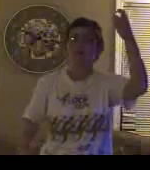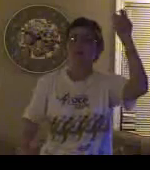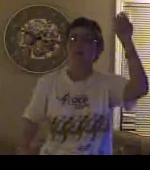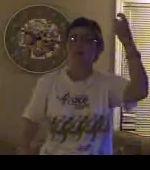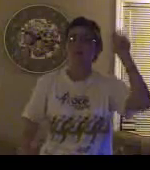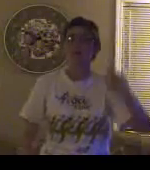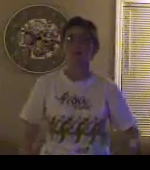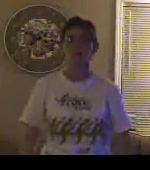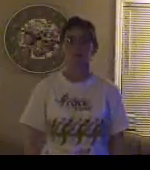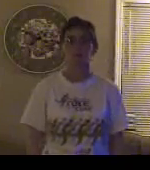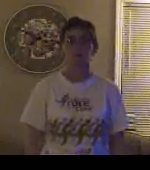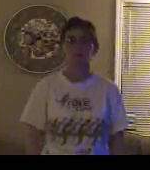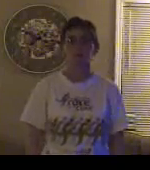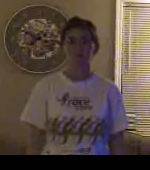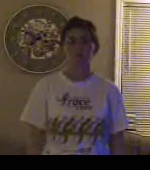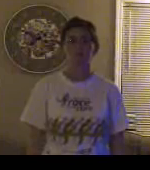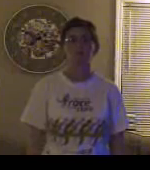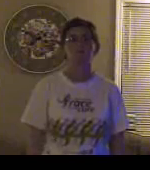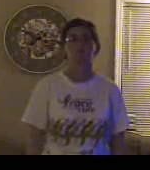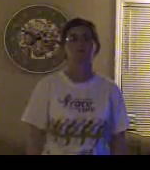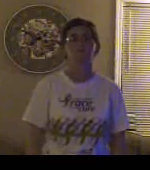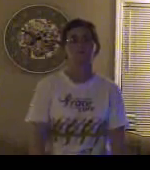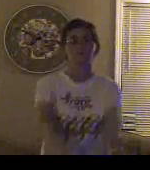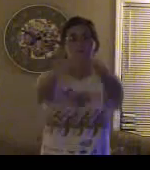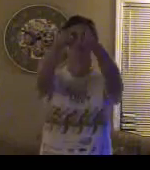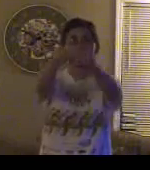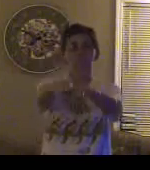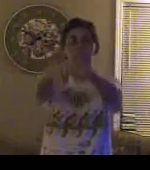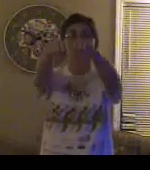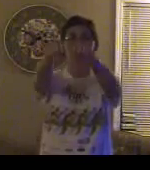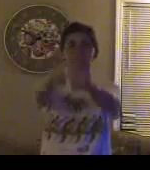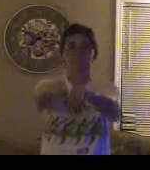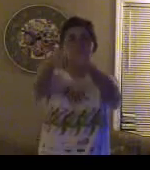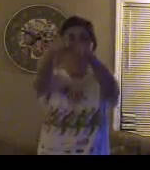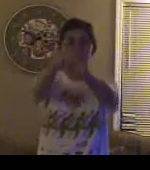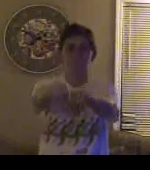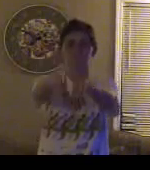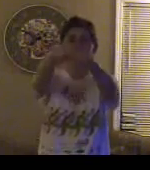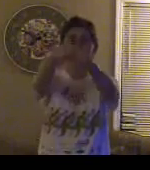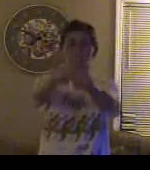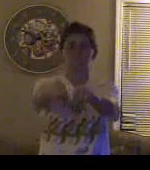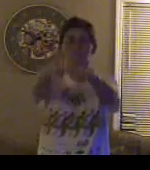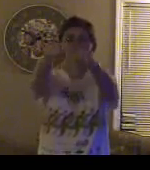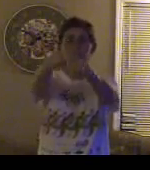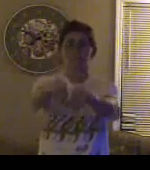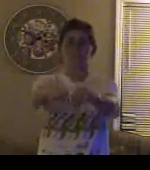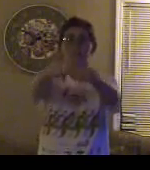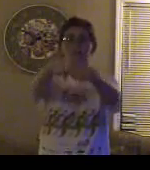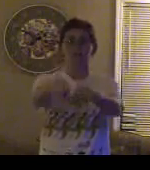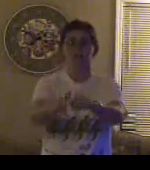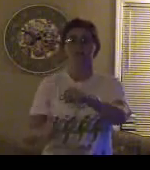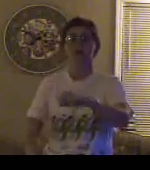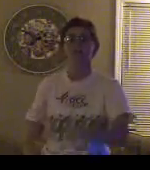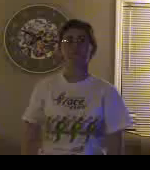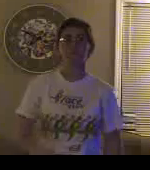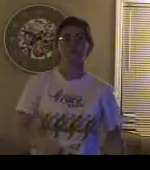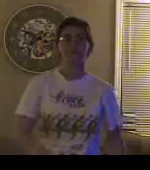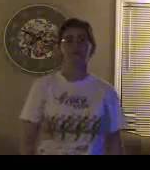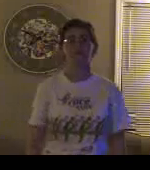new. Come by wagon or on horseback, come on foot